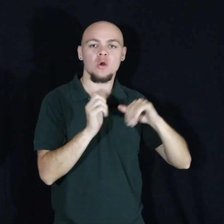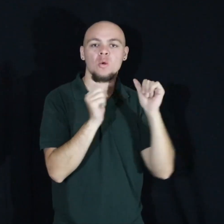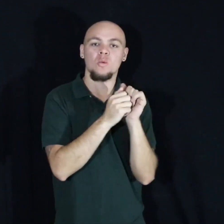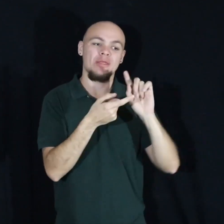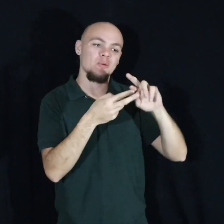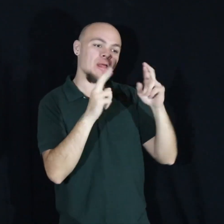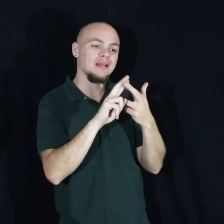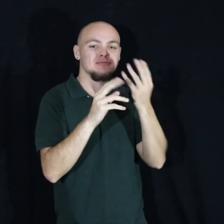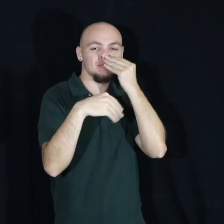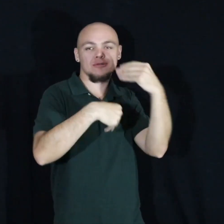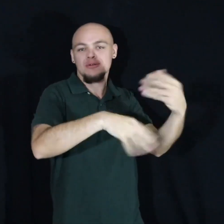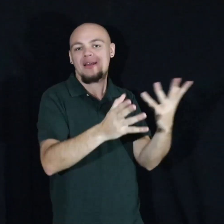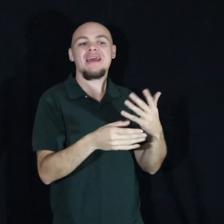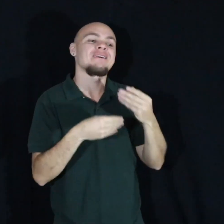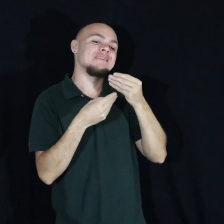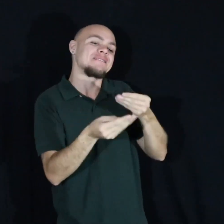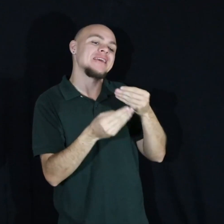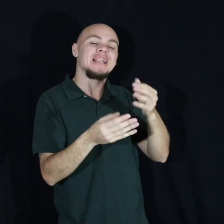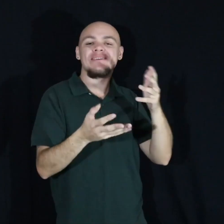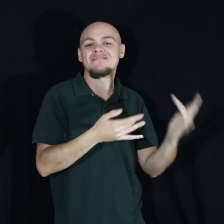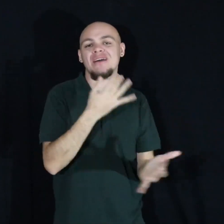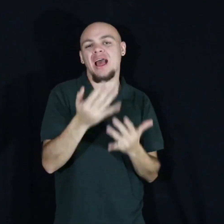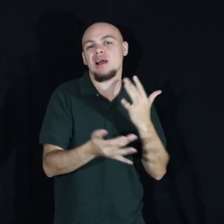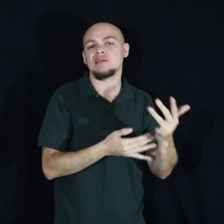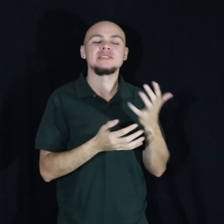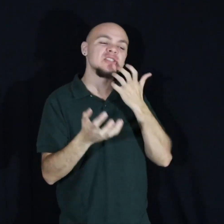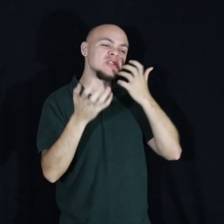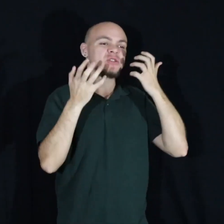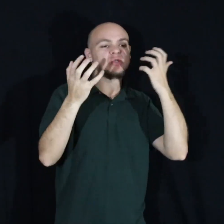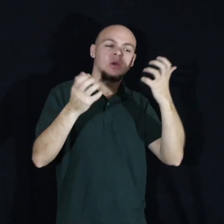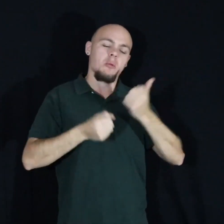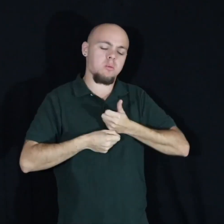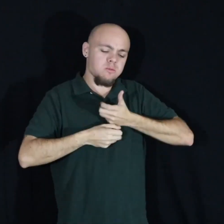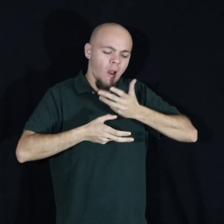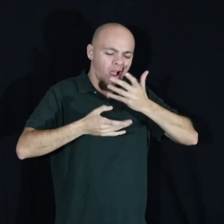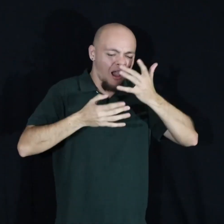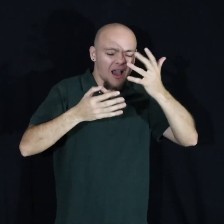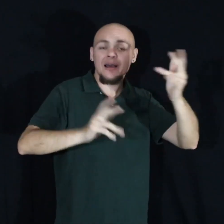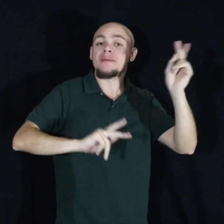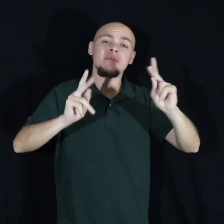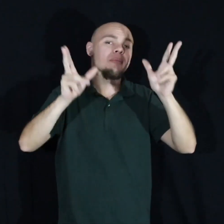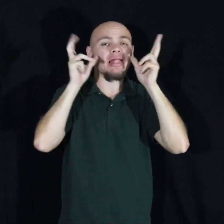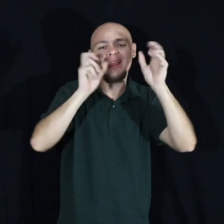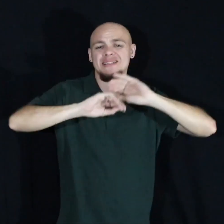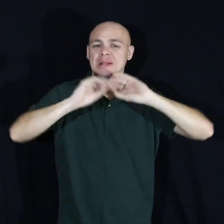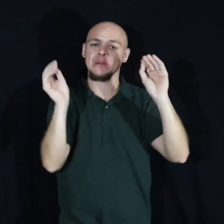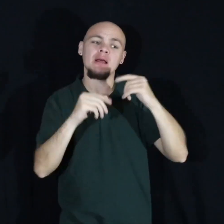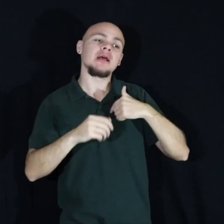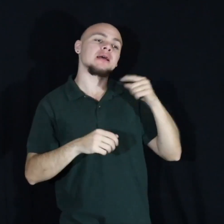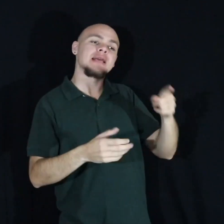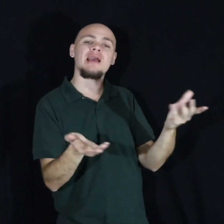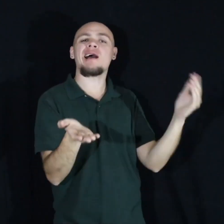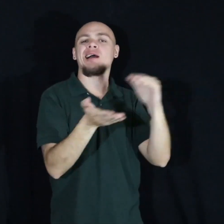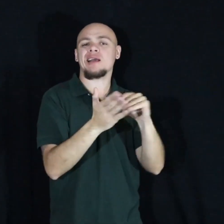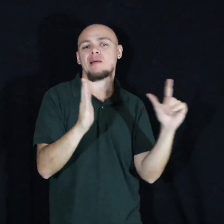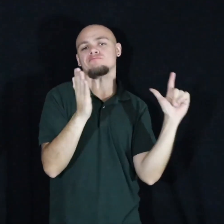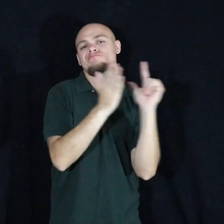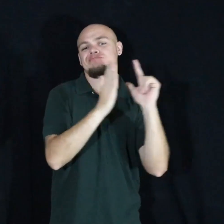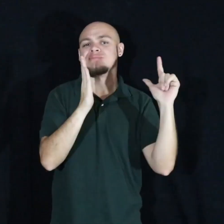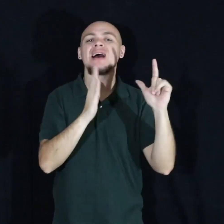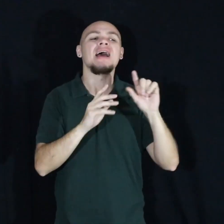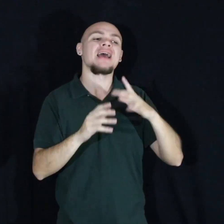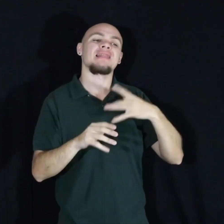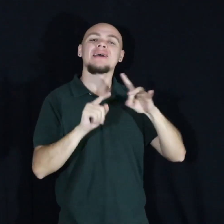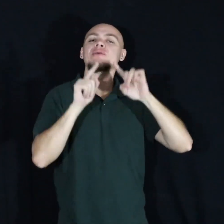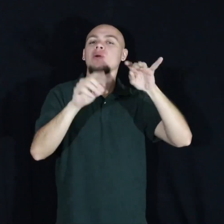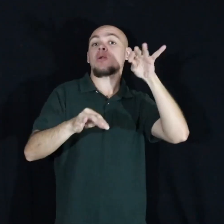no problem feeding fires. He screams in spontaneous combustion, but believes nobody's listening, so he commits another crime. He likes going to